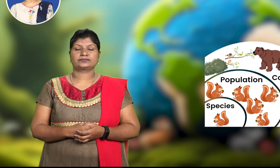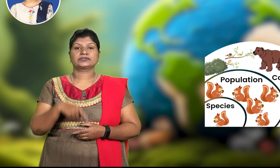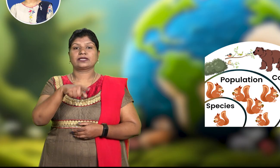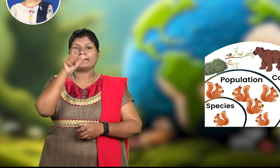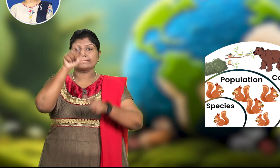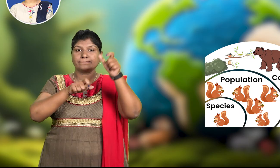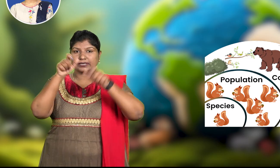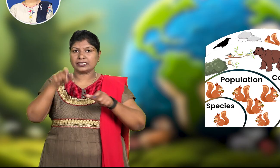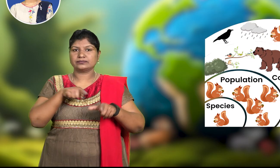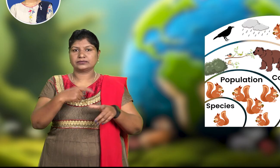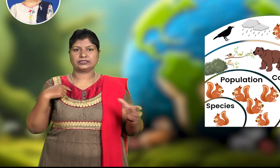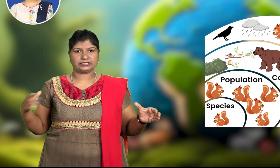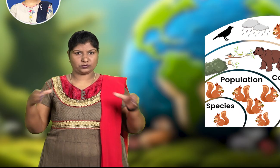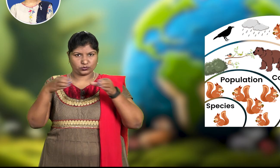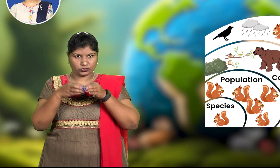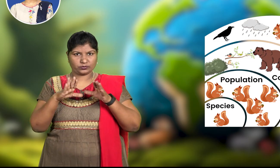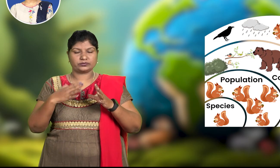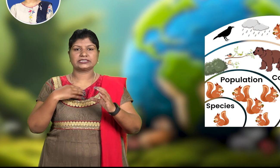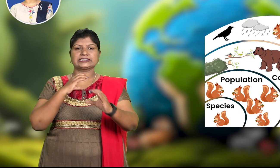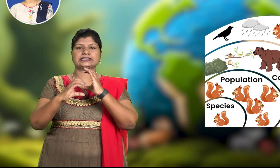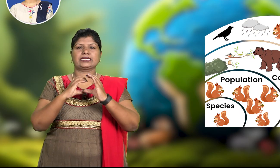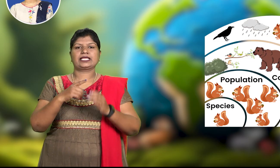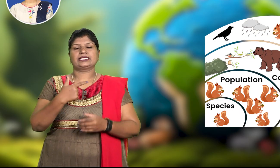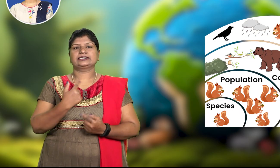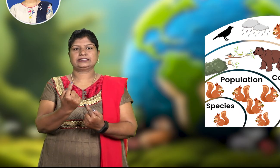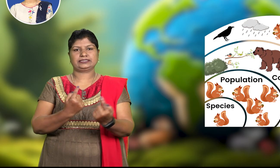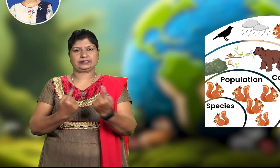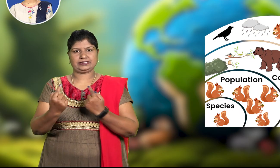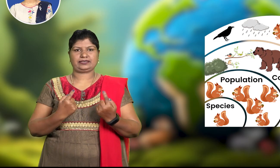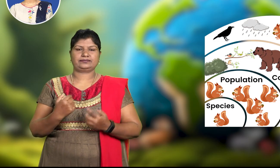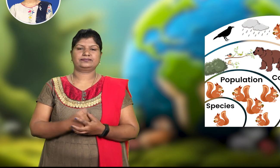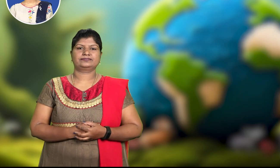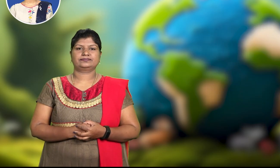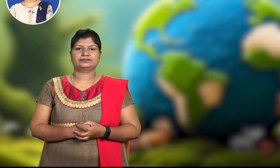Members of a community interact with each other.